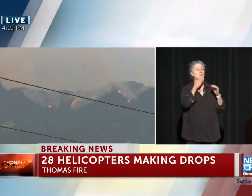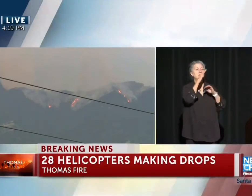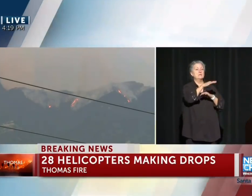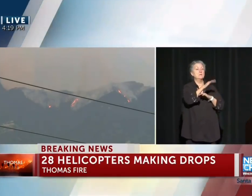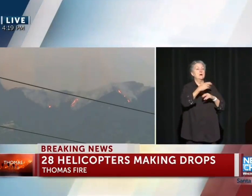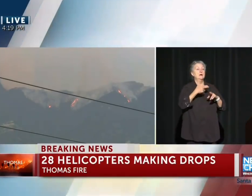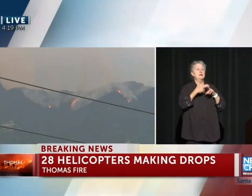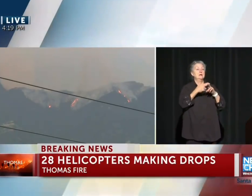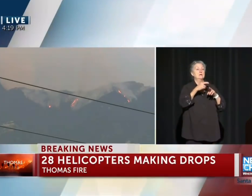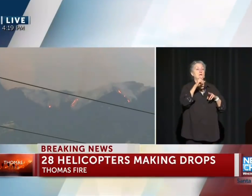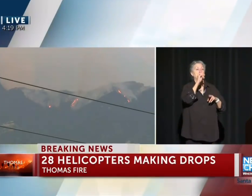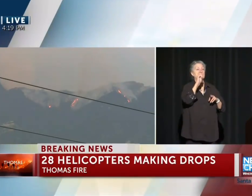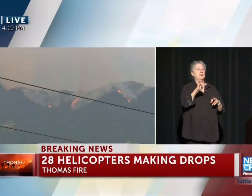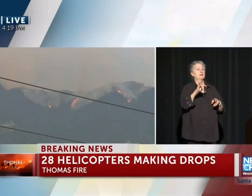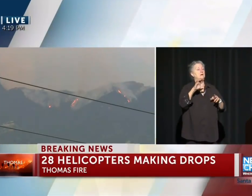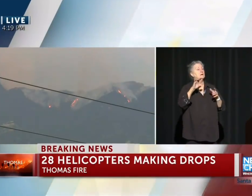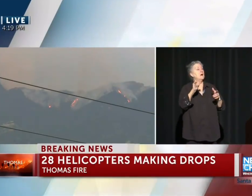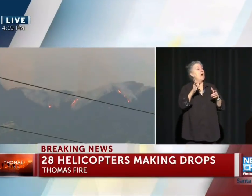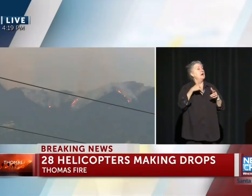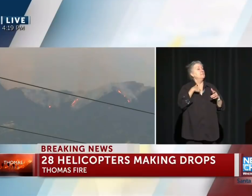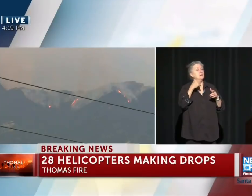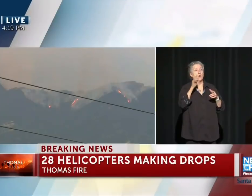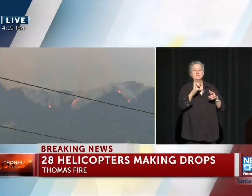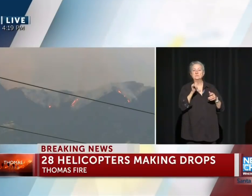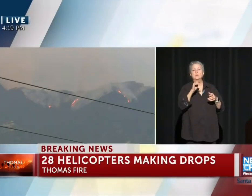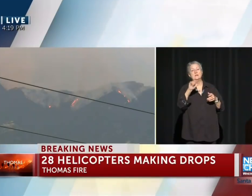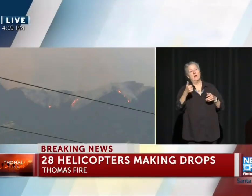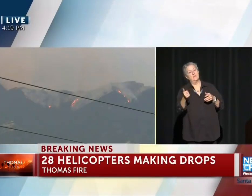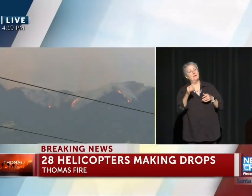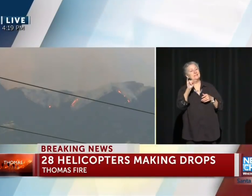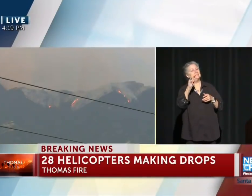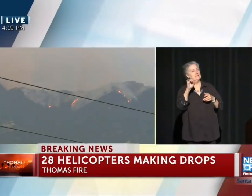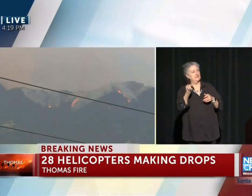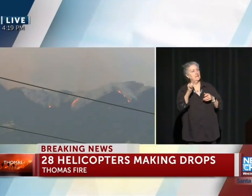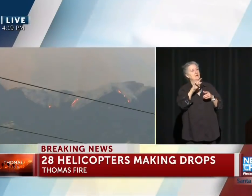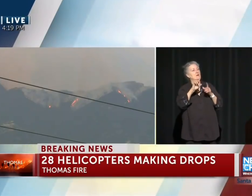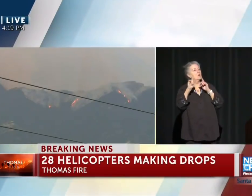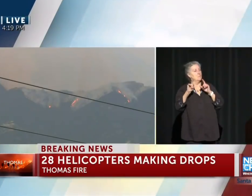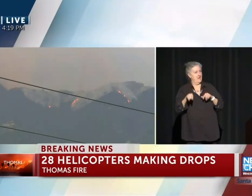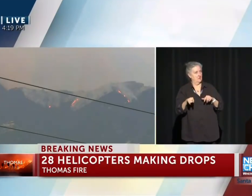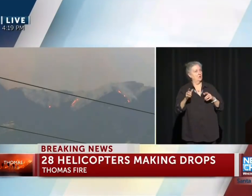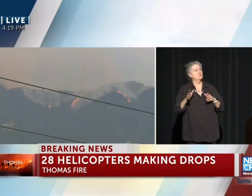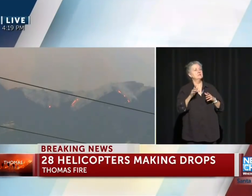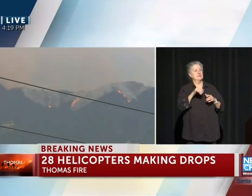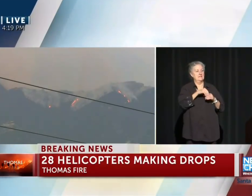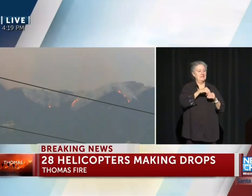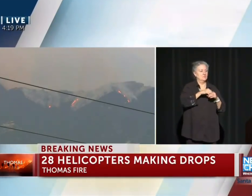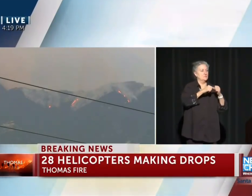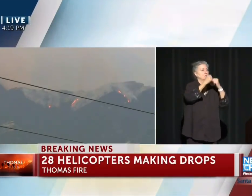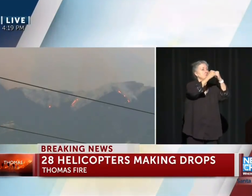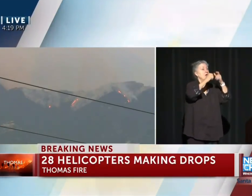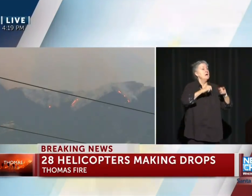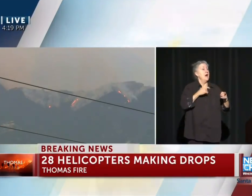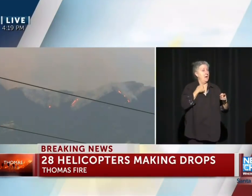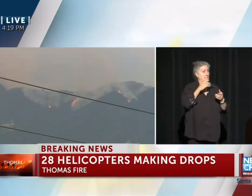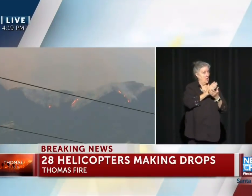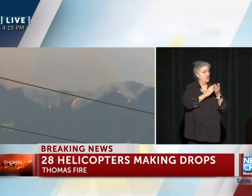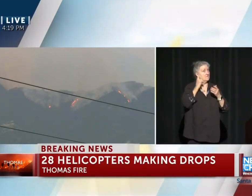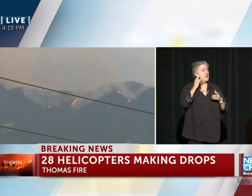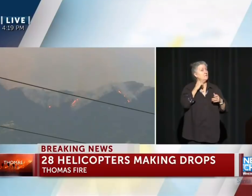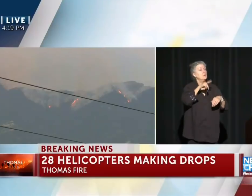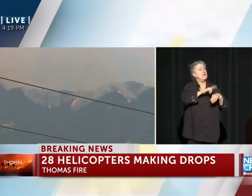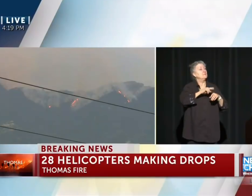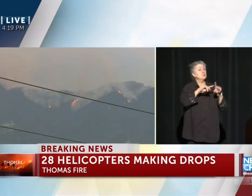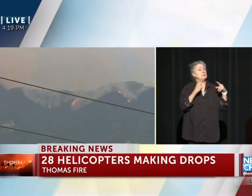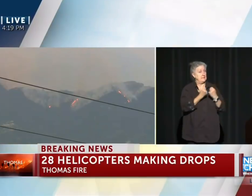Good afternoon. My name is Rocky O'Player, and I'm also one of the incident commanders of the Combined Unified Command Structure, and I'm part of the California